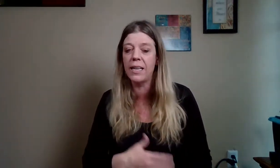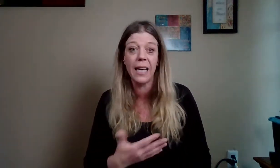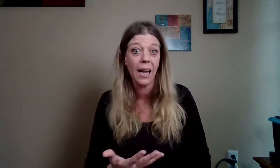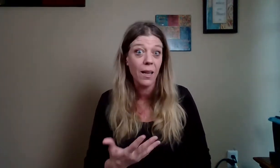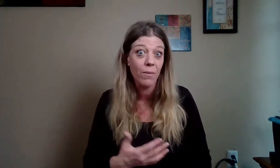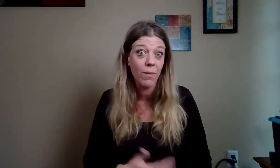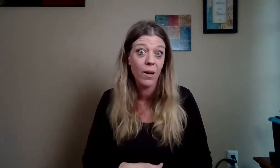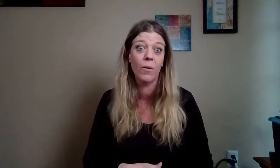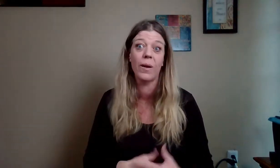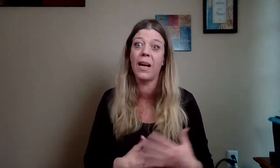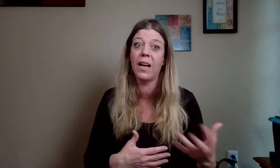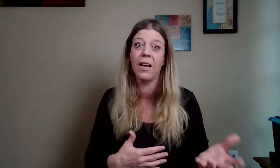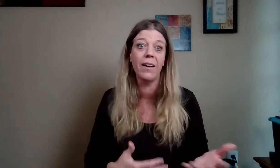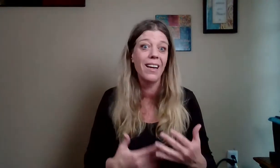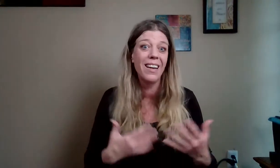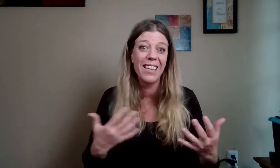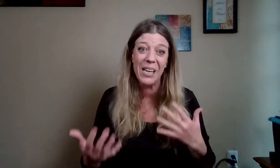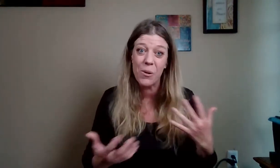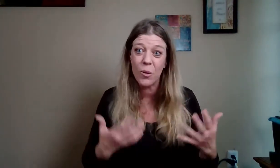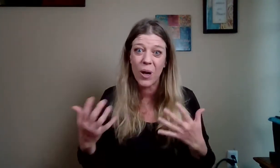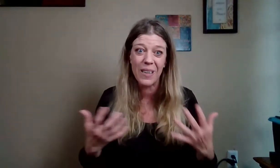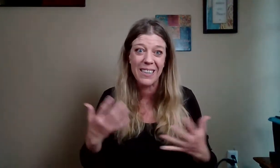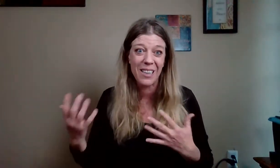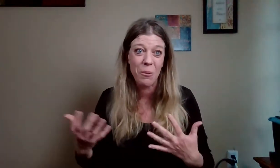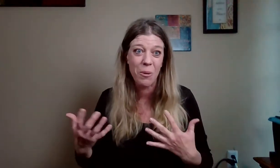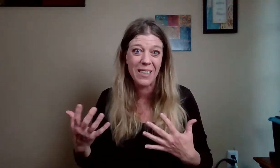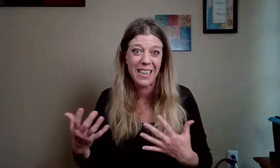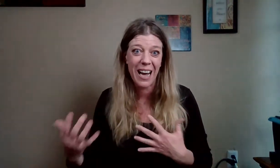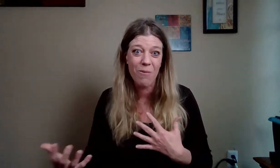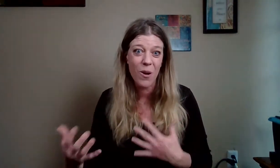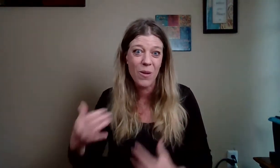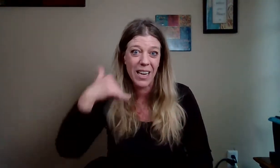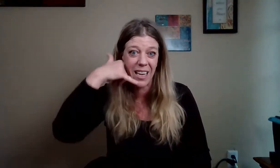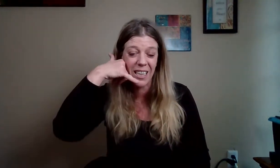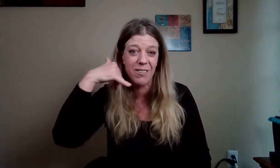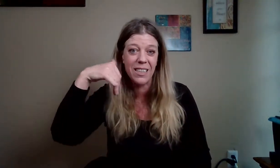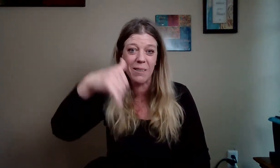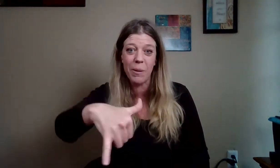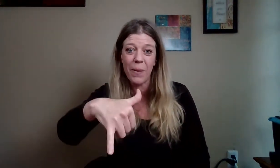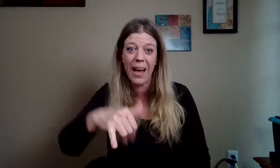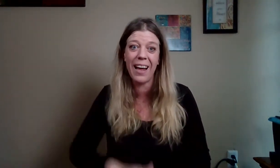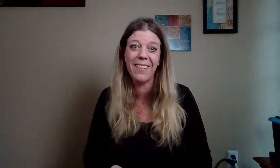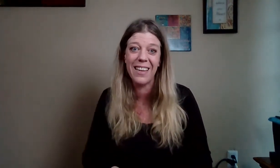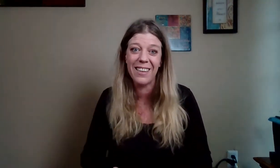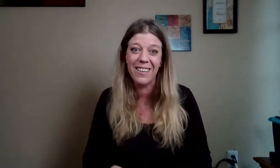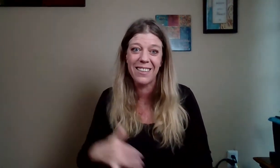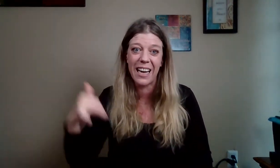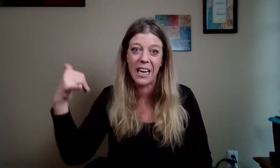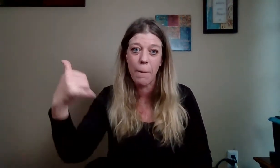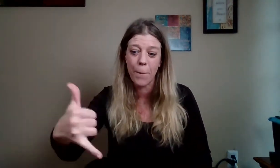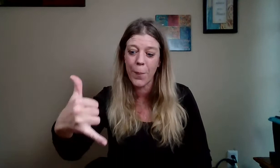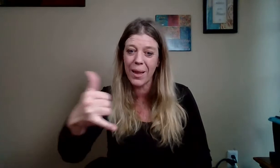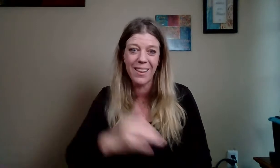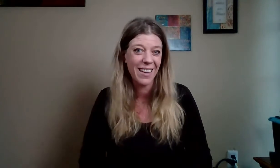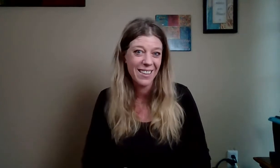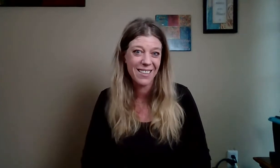and telephone and, you know, all these other words that have phone in it. You would just put that at the end of the sign like